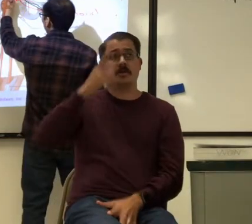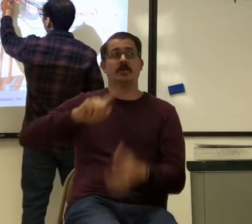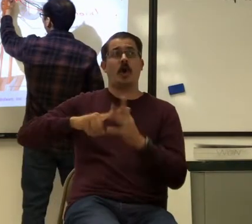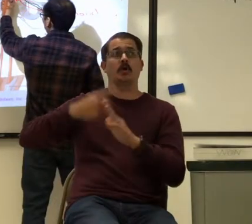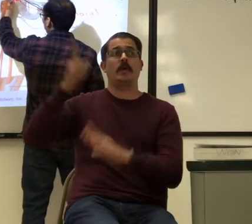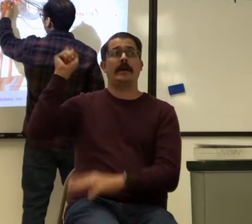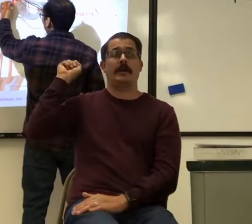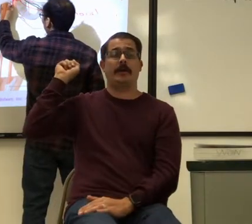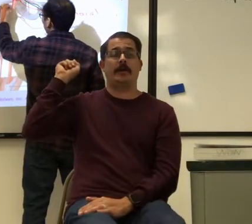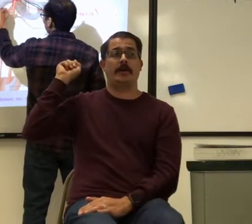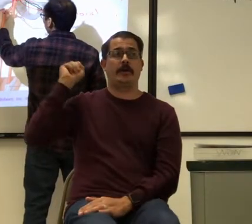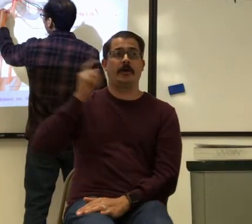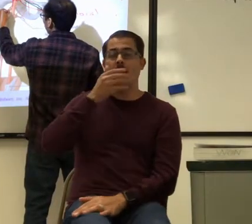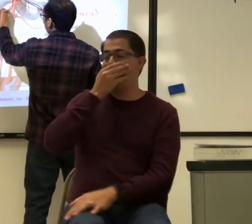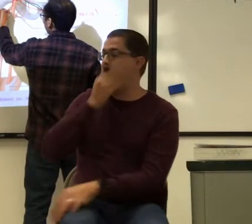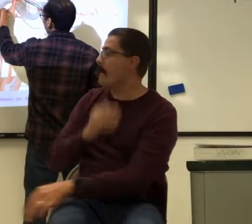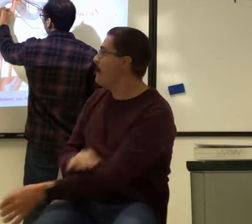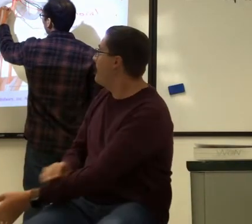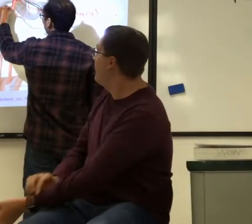the